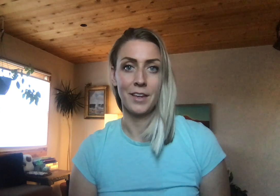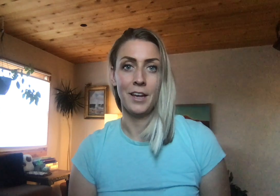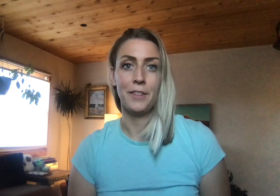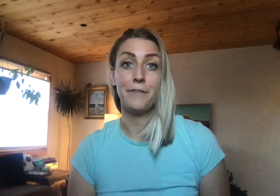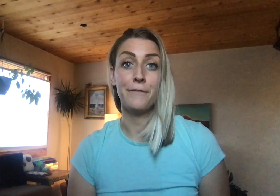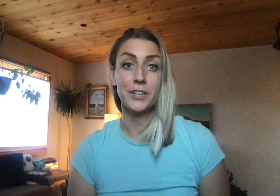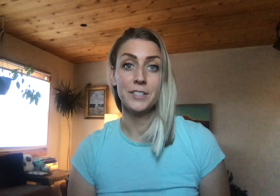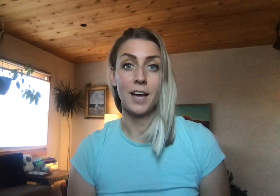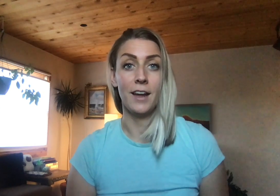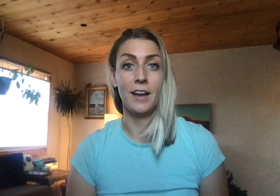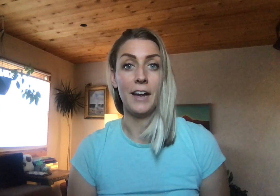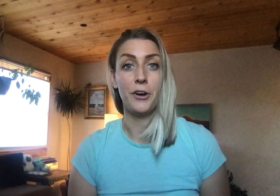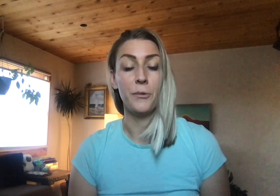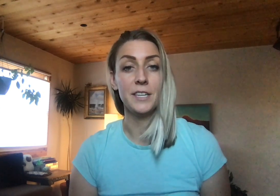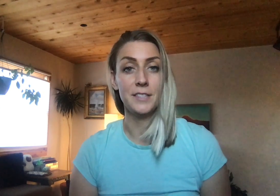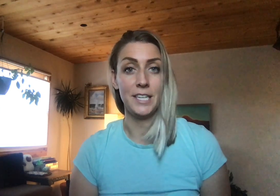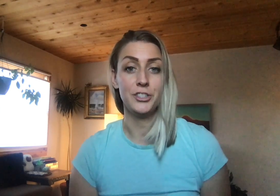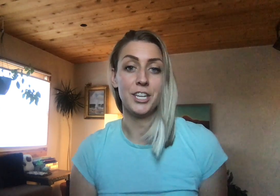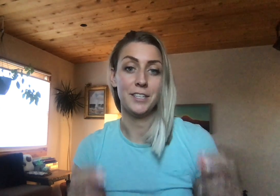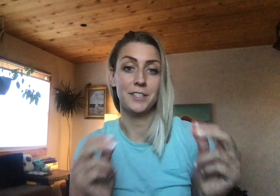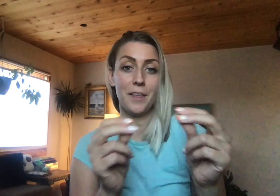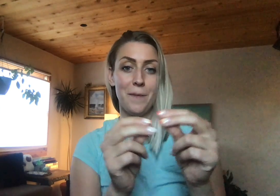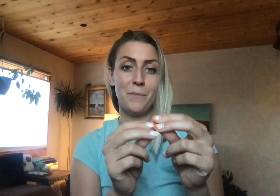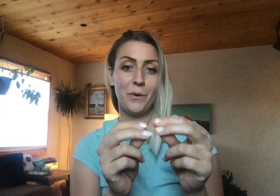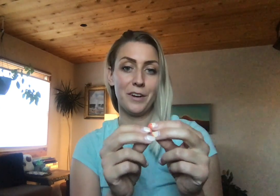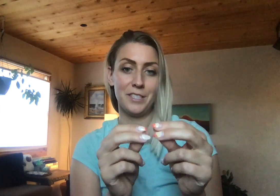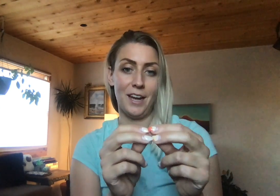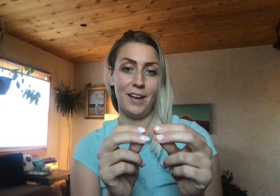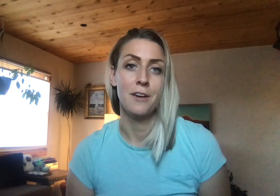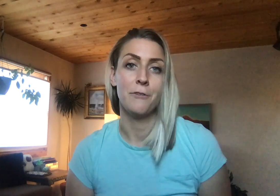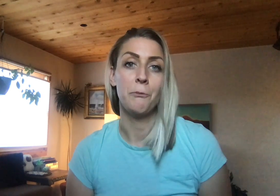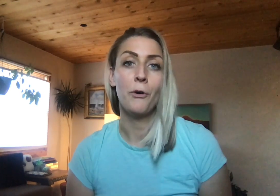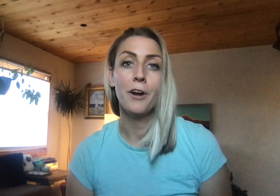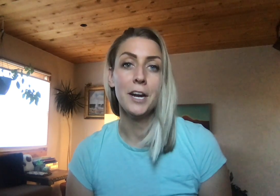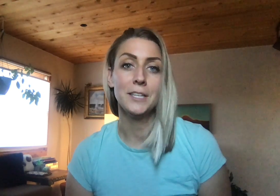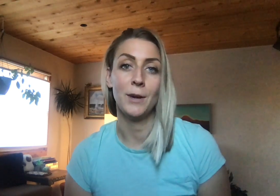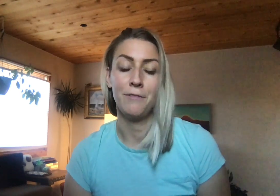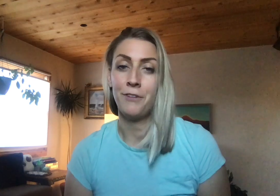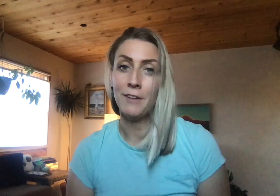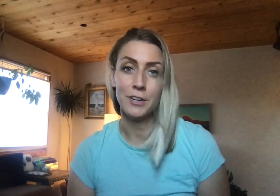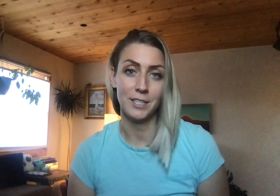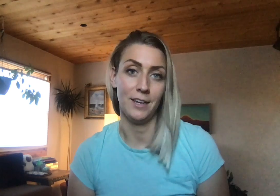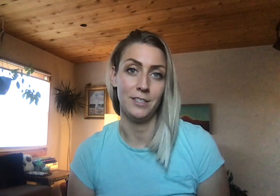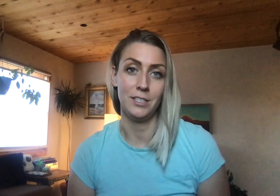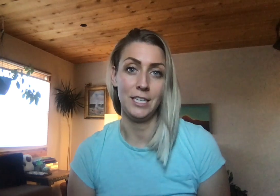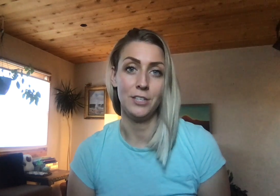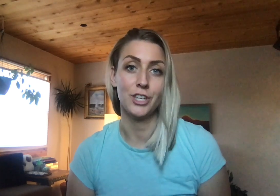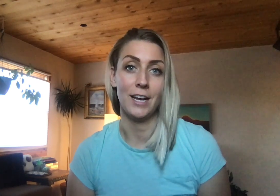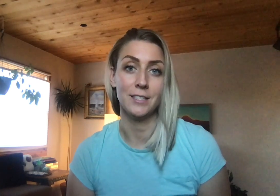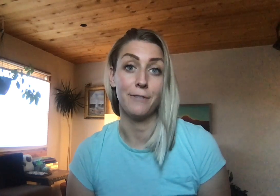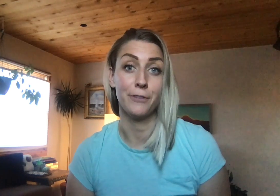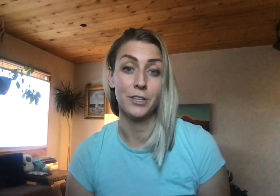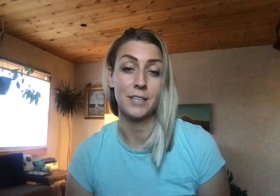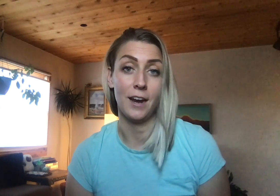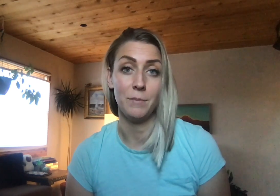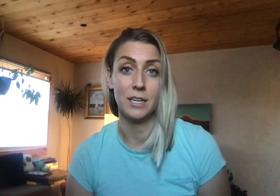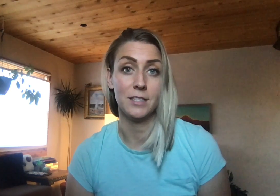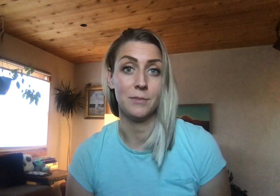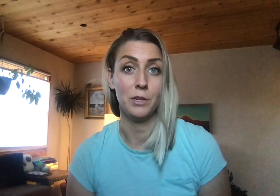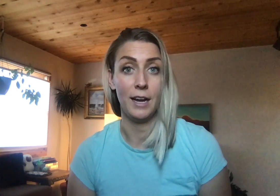The first sign I always teach is the more sign. More is my favorite sign to teach as a first sign because it applies